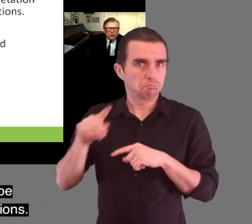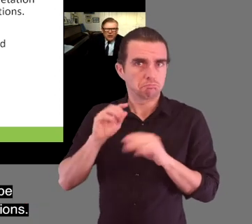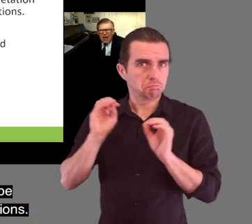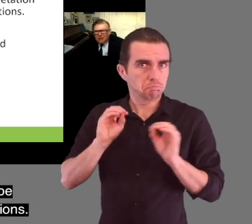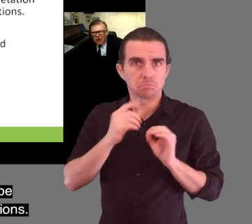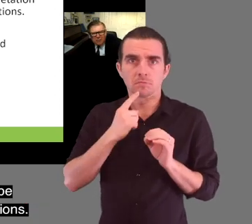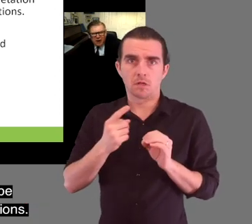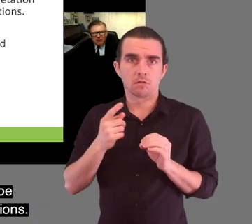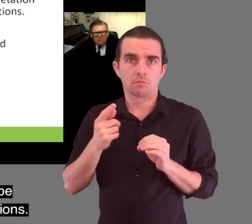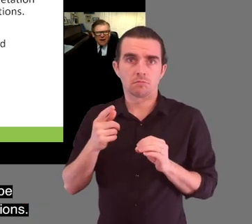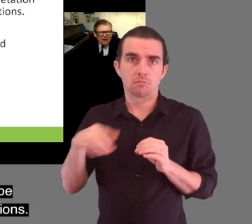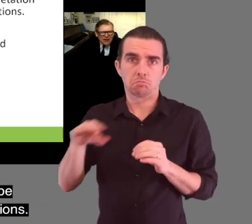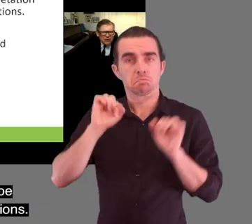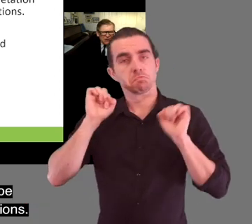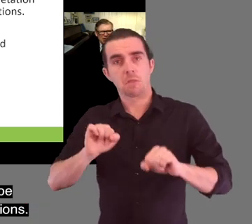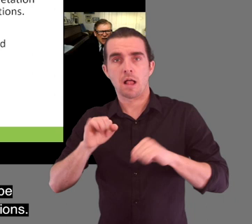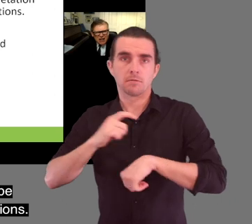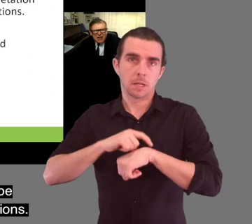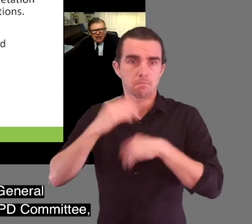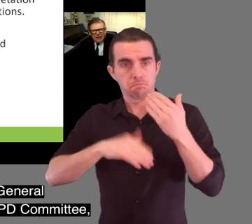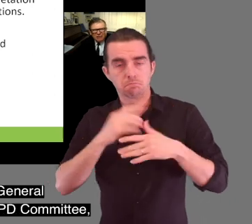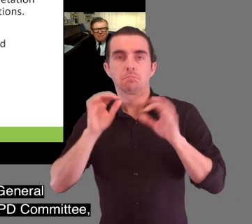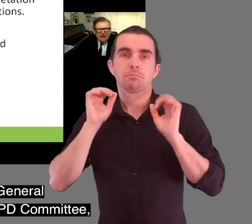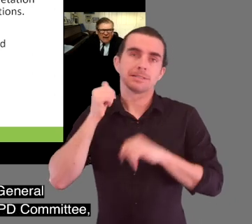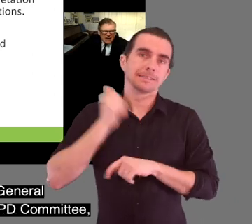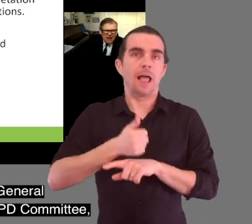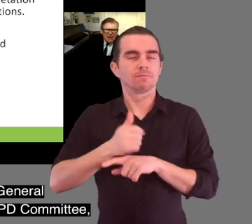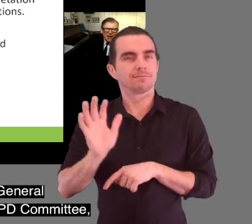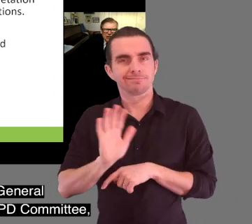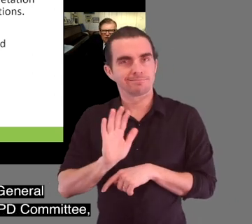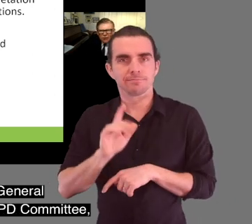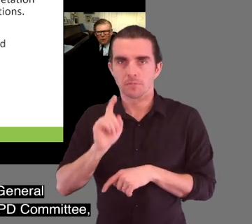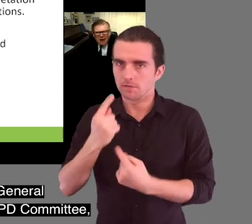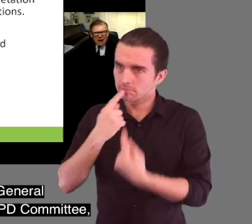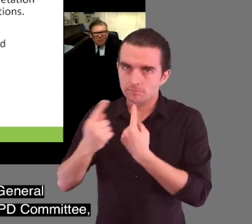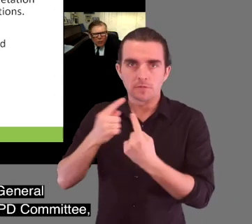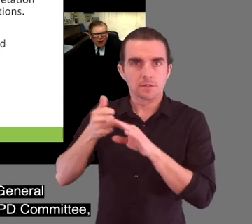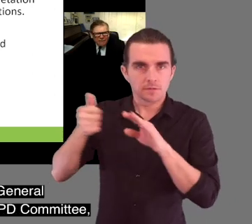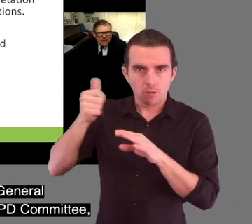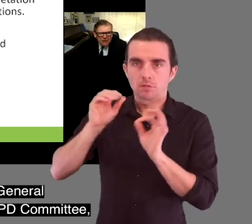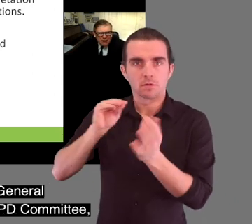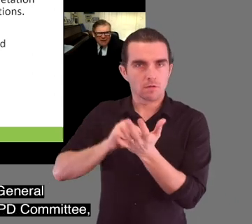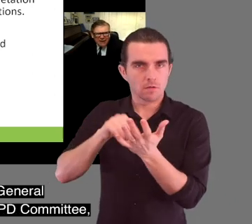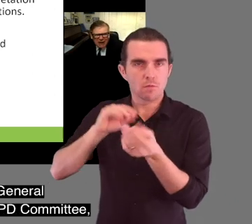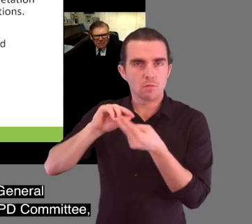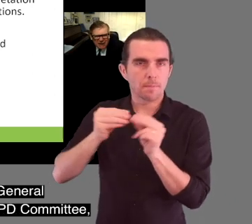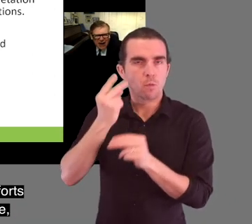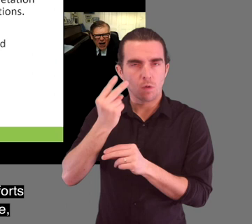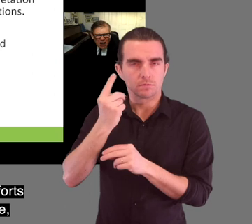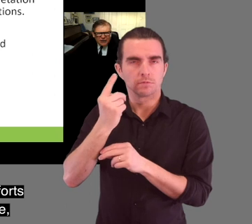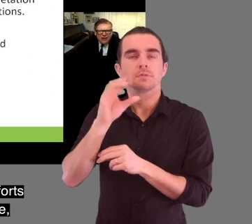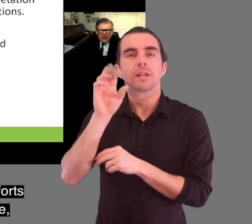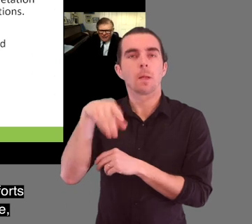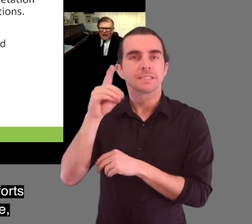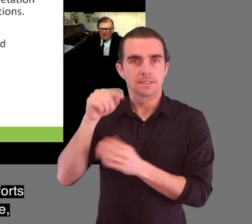all the time is going to be able to make decisions. It was made clear in general comment number 1 from the CRPT committee,